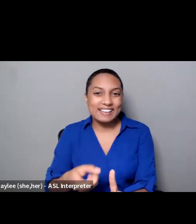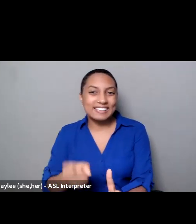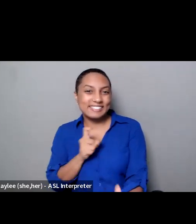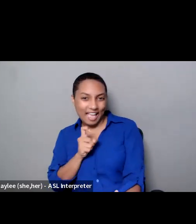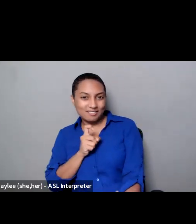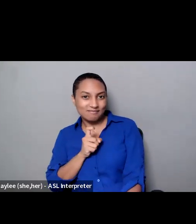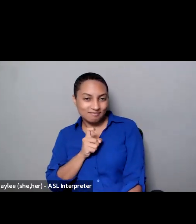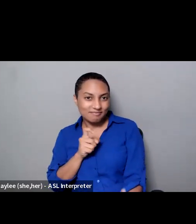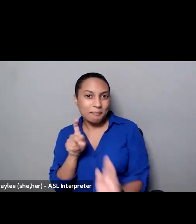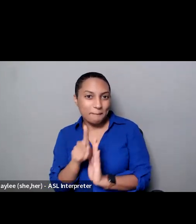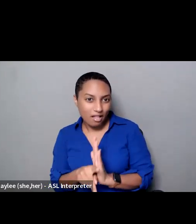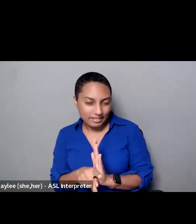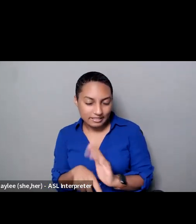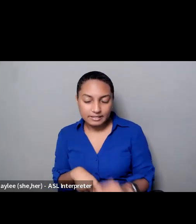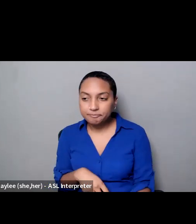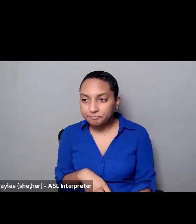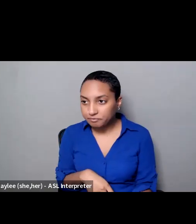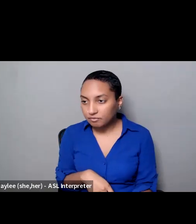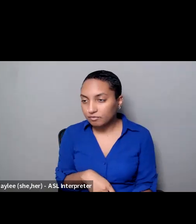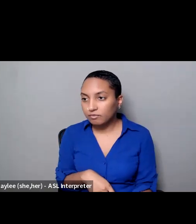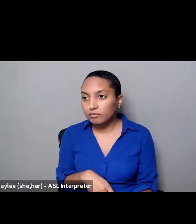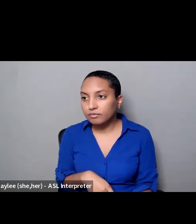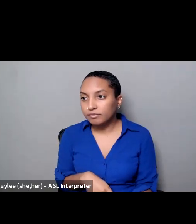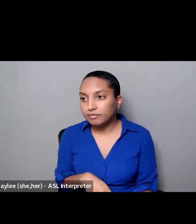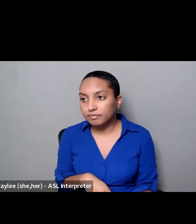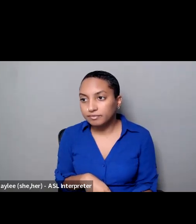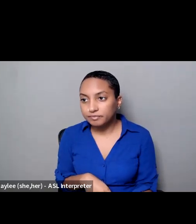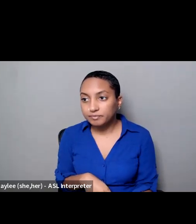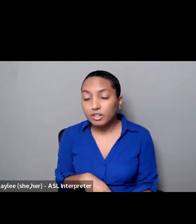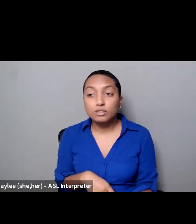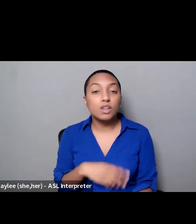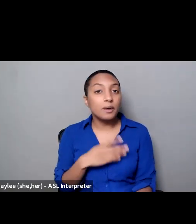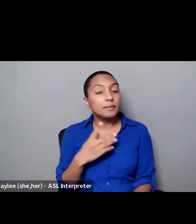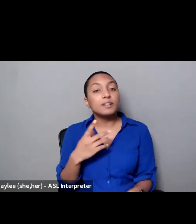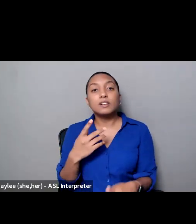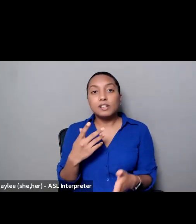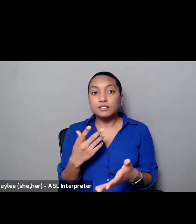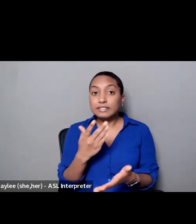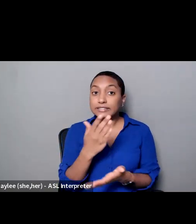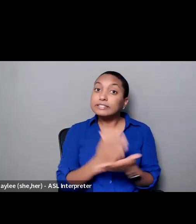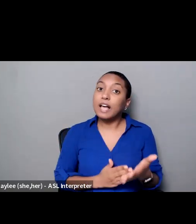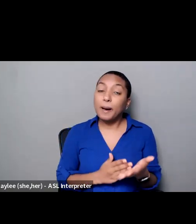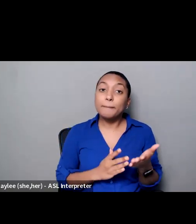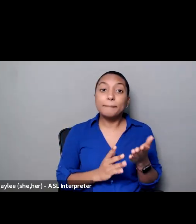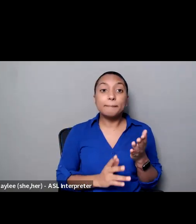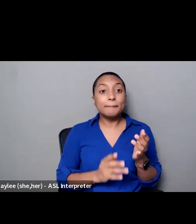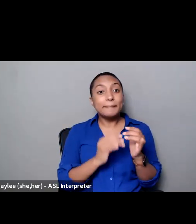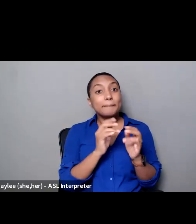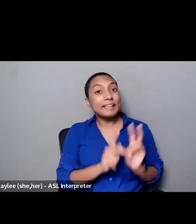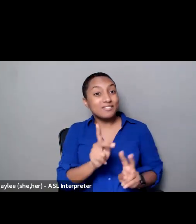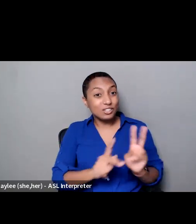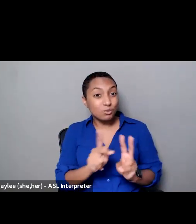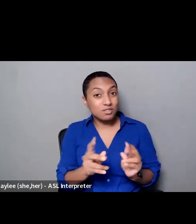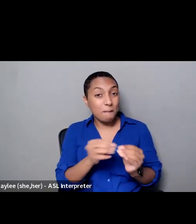to just one level of individuals who might be more wealthy than others. And so there may be other ways that you might